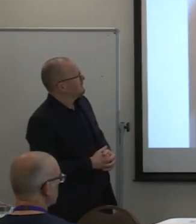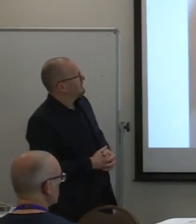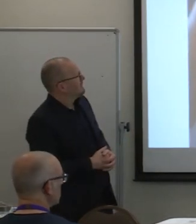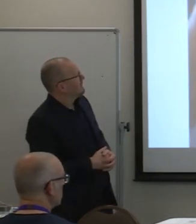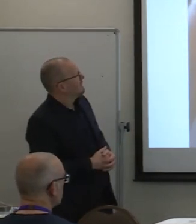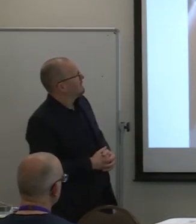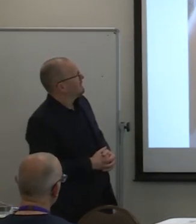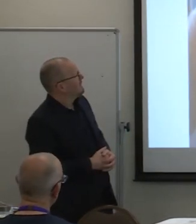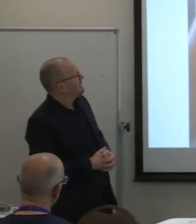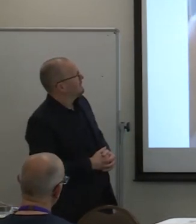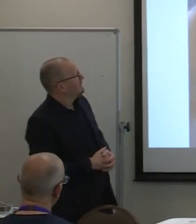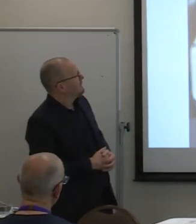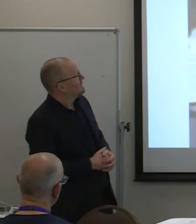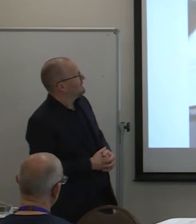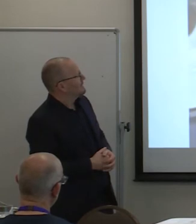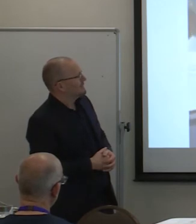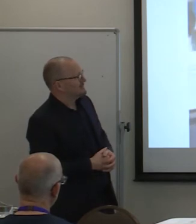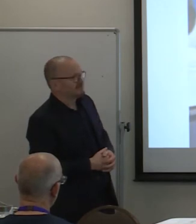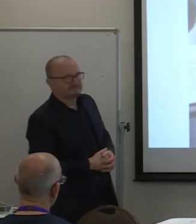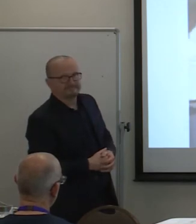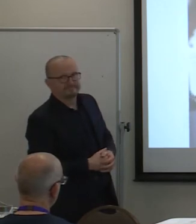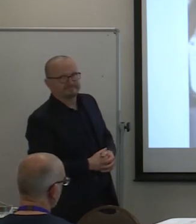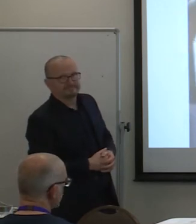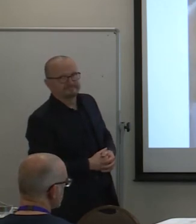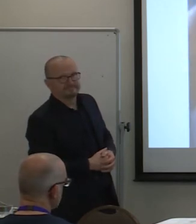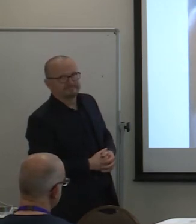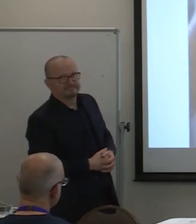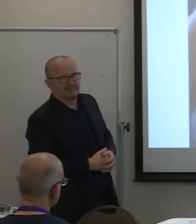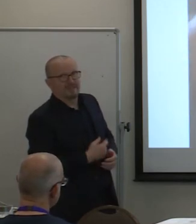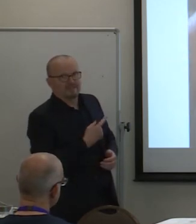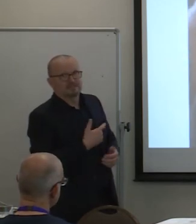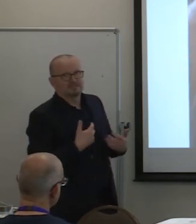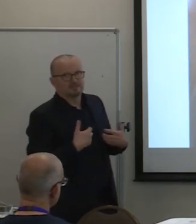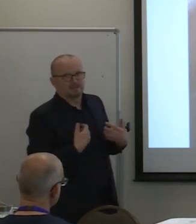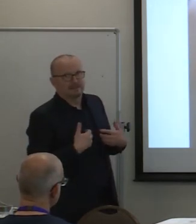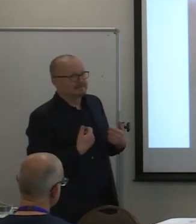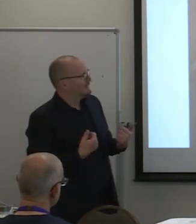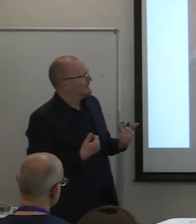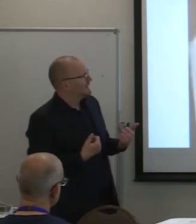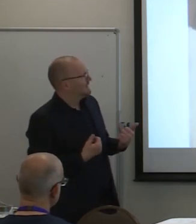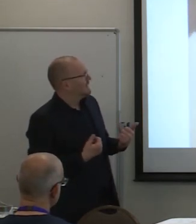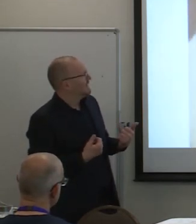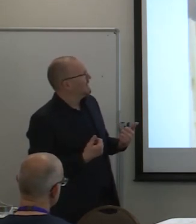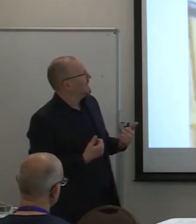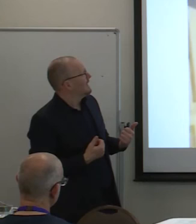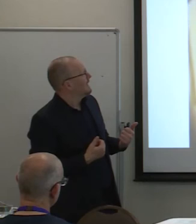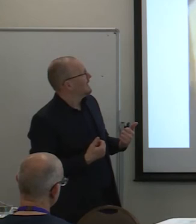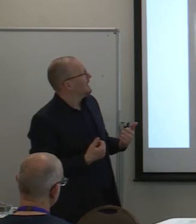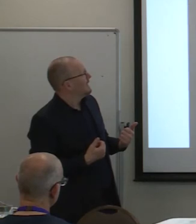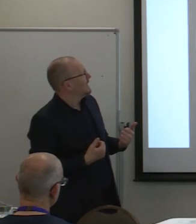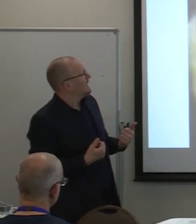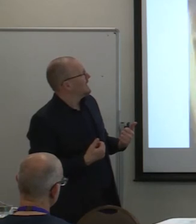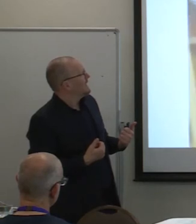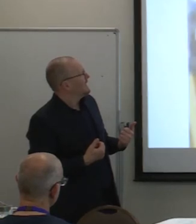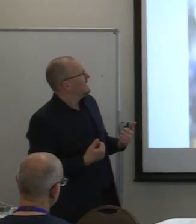not. This is the world that we live in. There is a chimpanzee who may or not have been trained, but fully autonomously checking